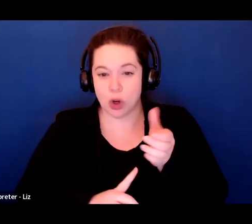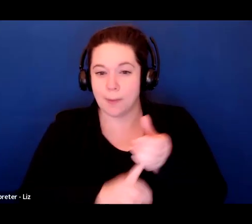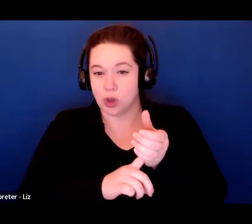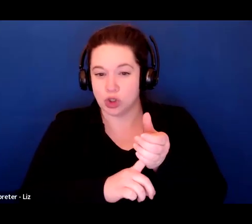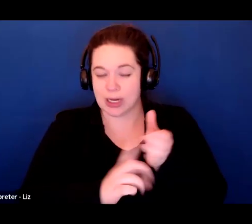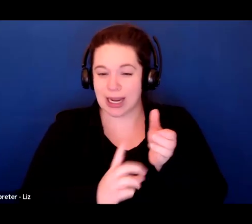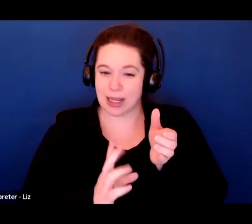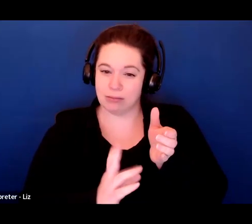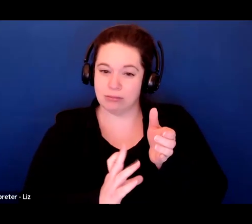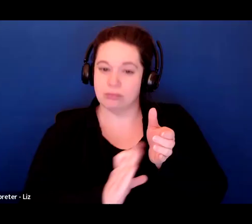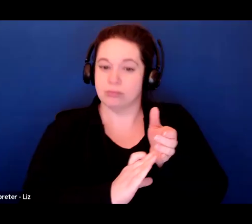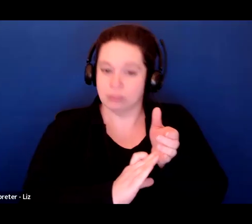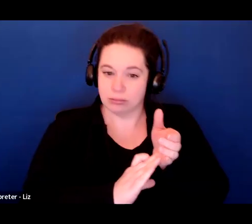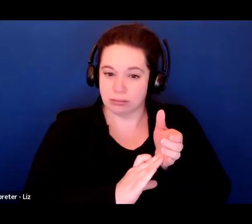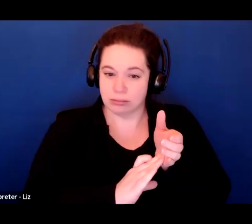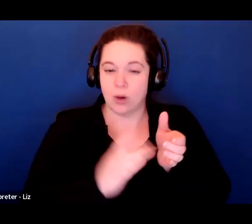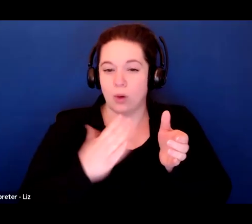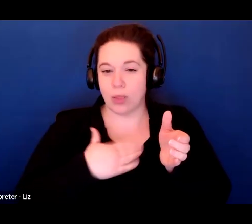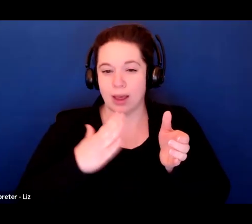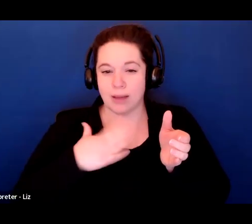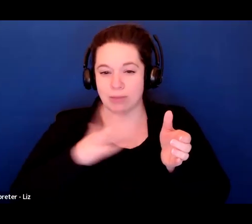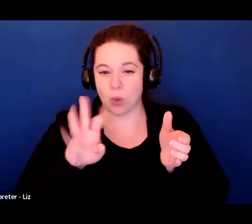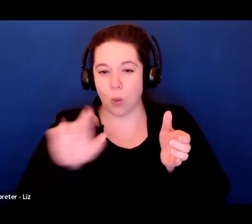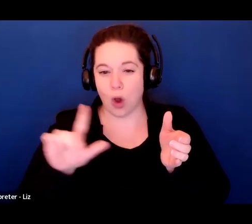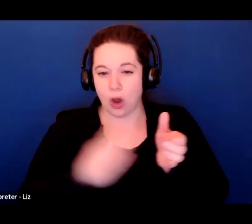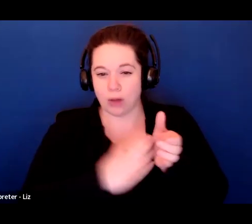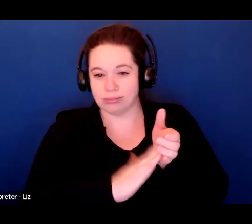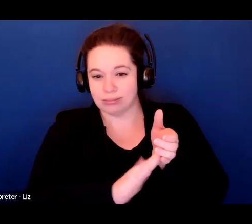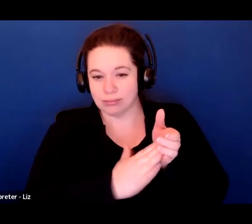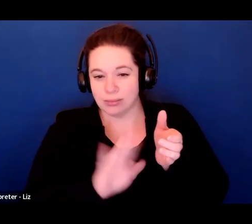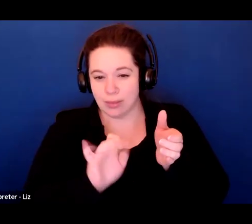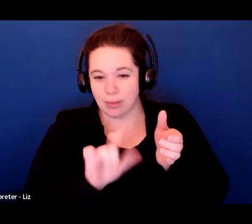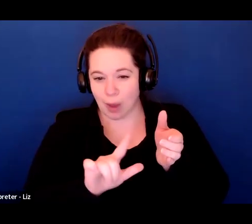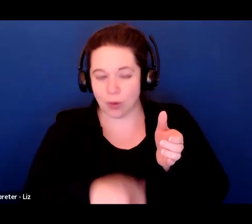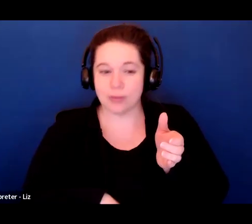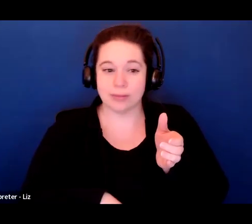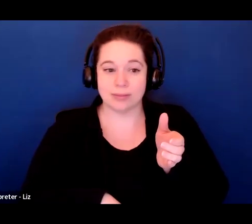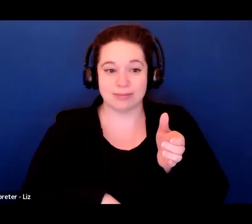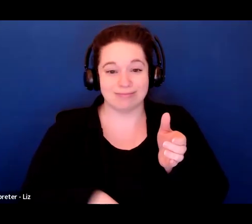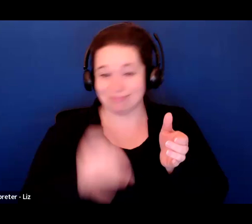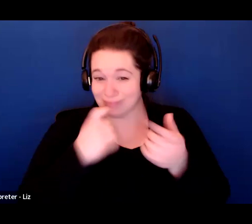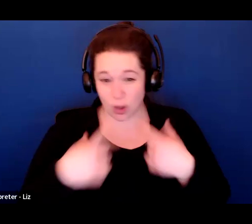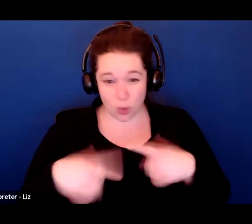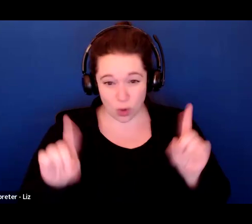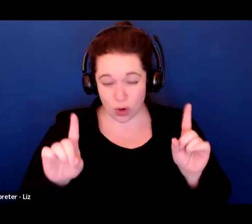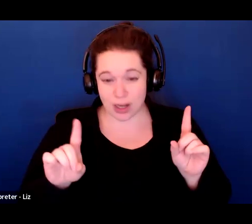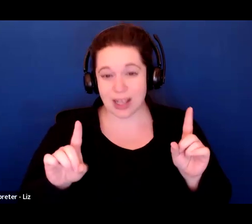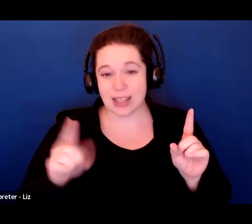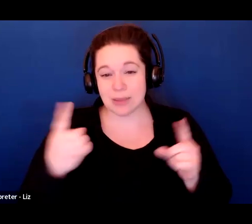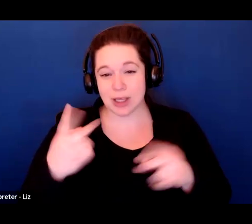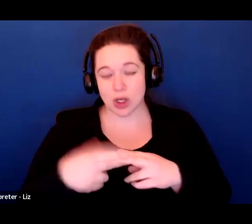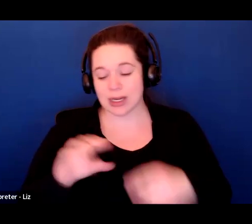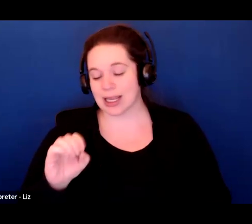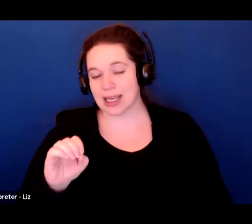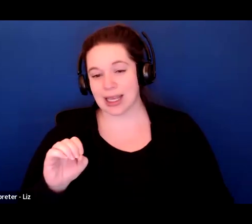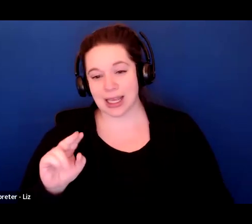push it over to the side so it goes up against the bowel wall. If the suppositories are not working, there's a thing called enemies. It's